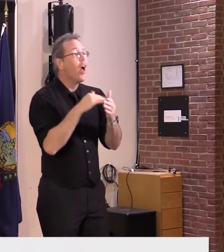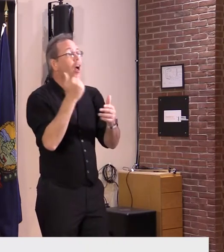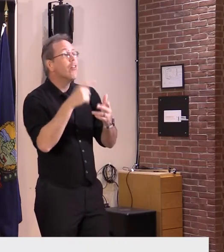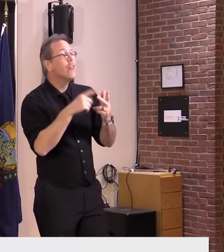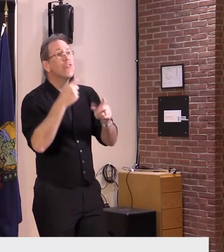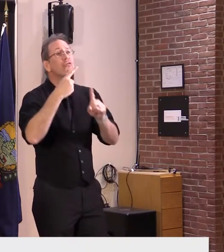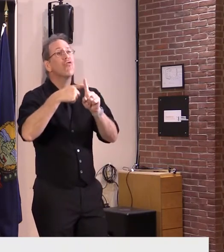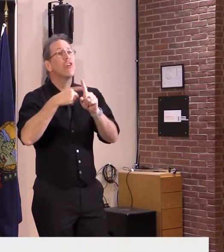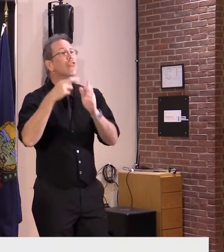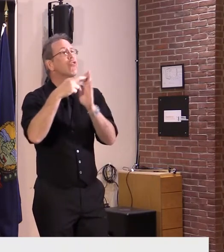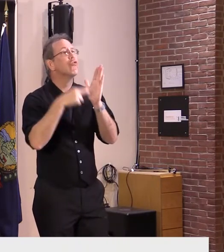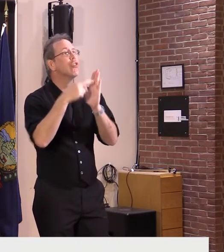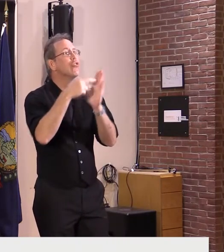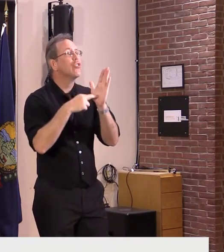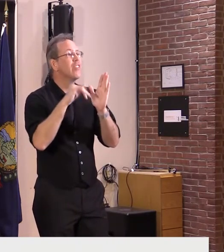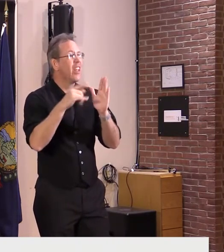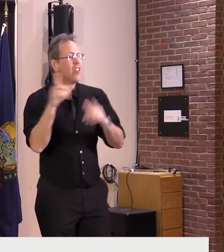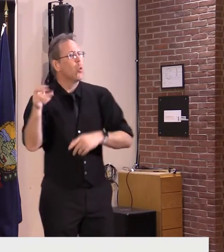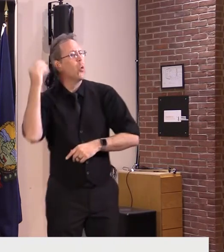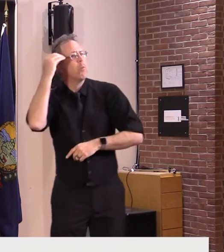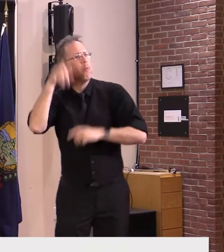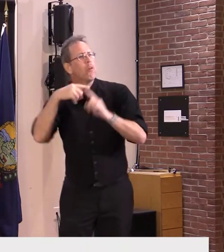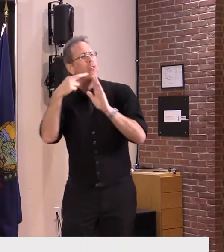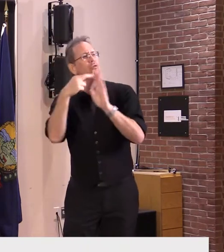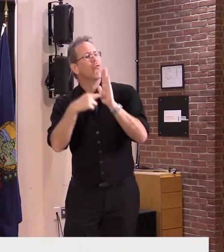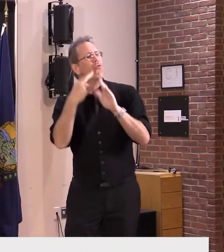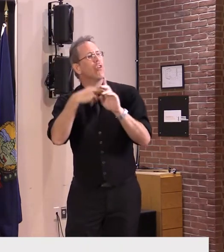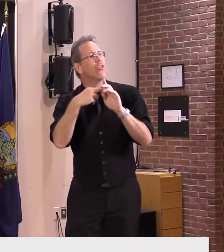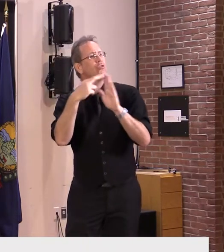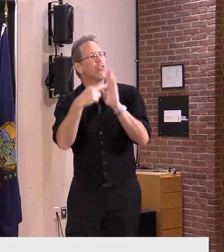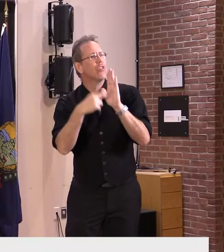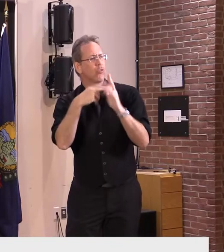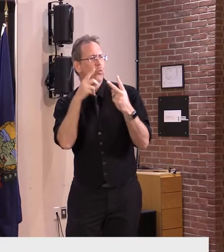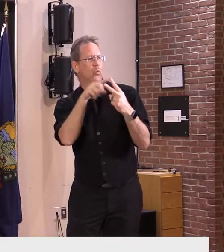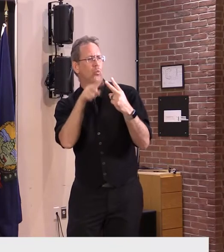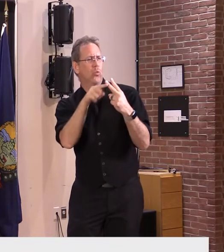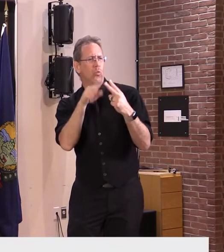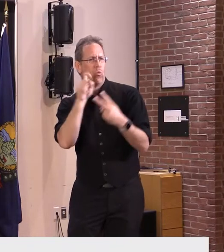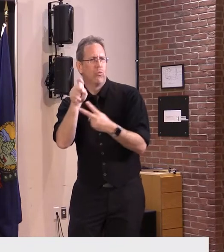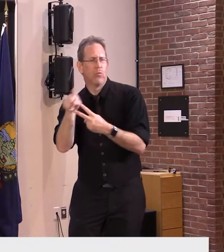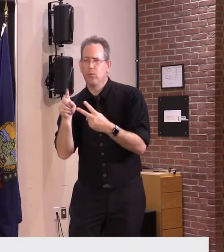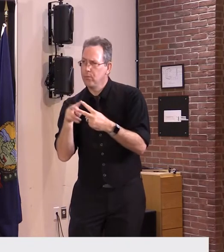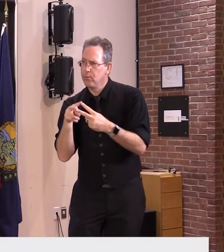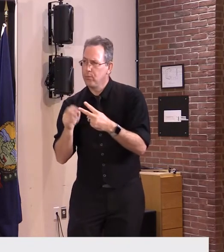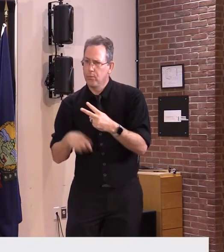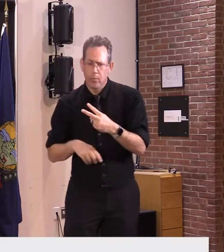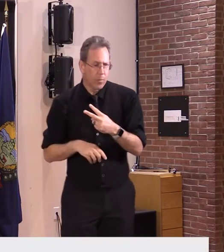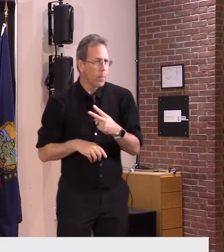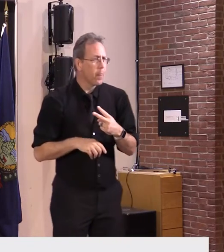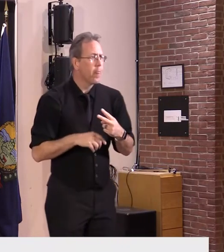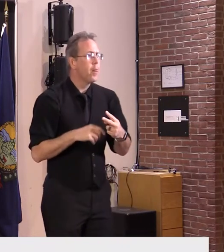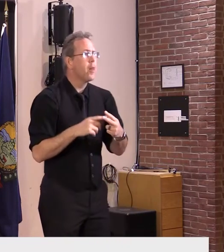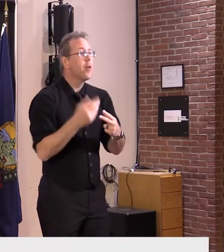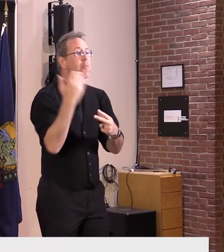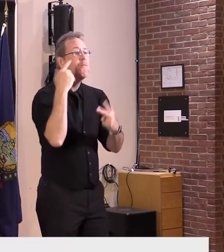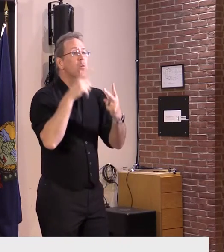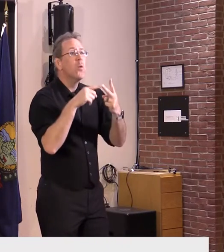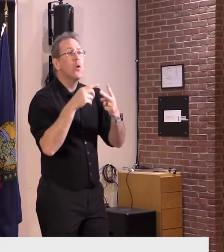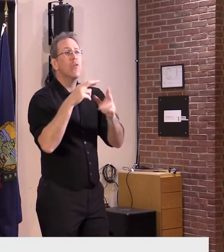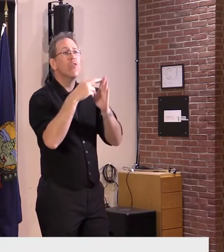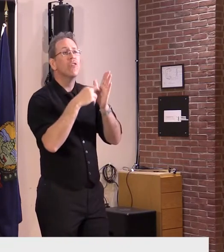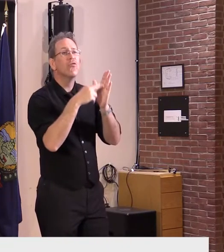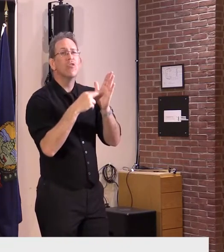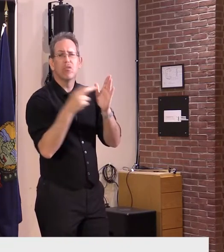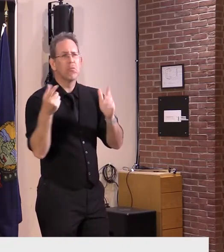because the rental registry bill is something that you objected to the rental registry, but that would have